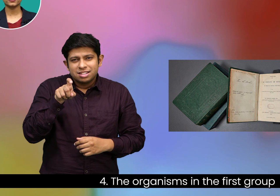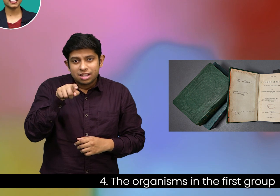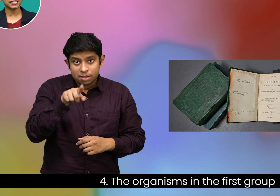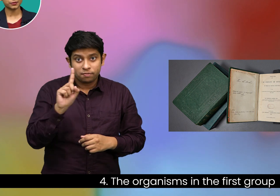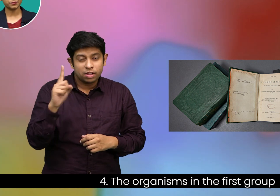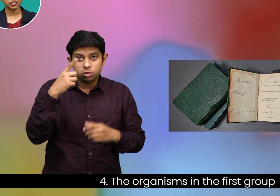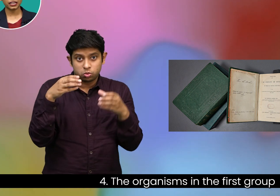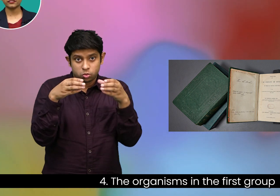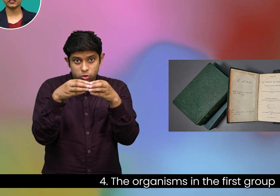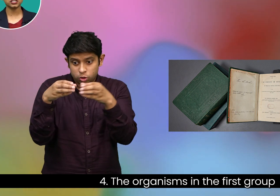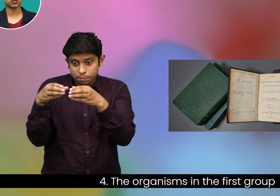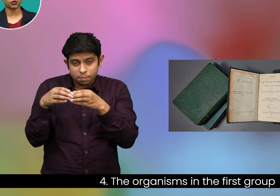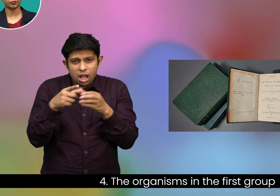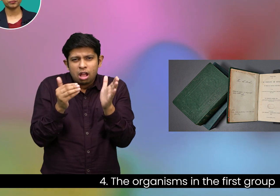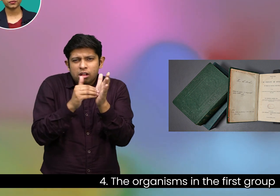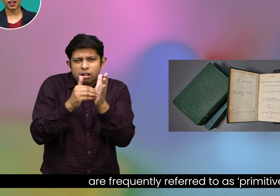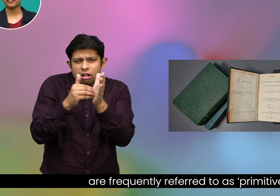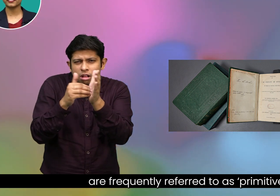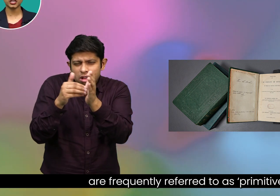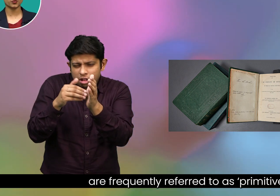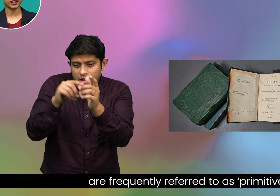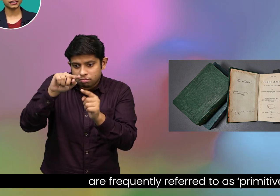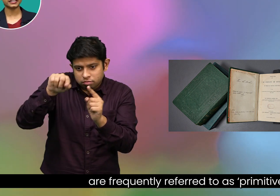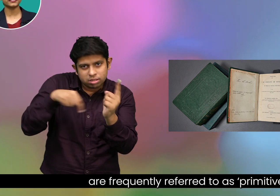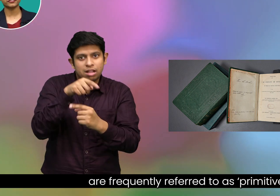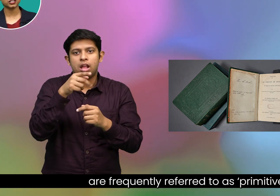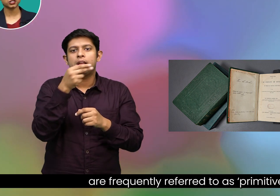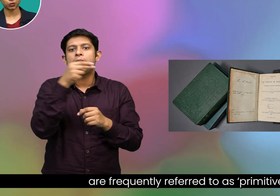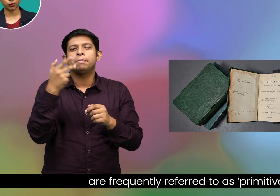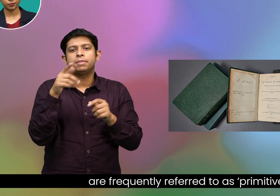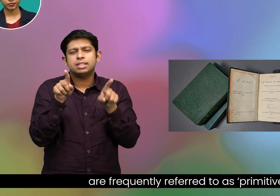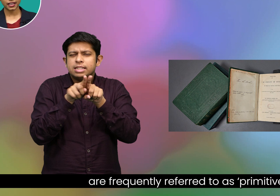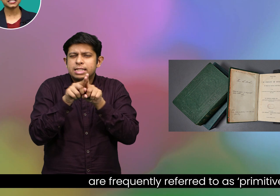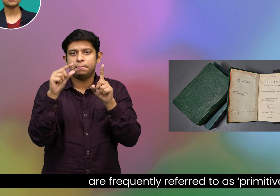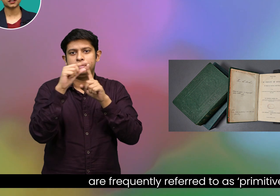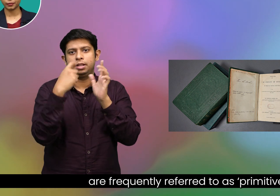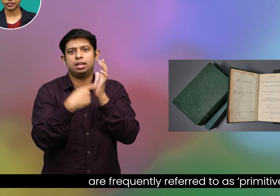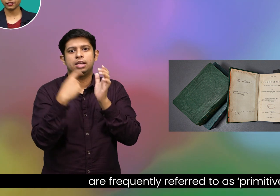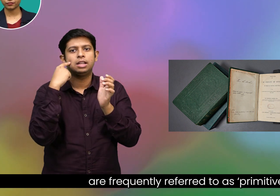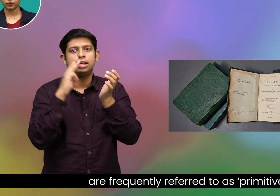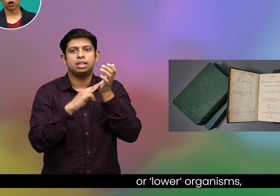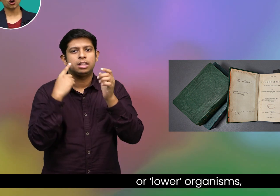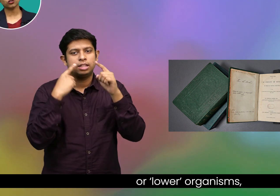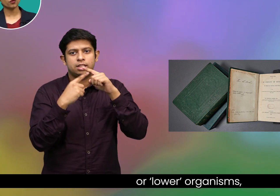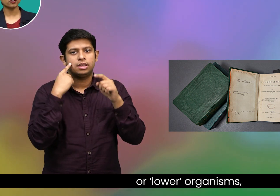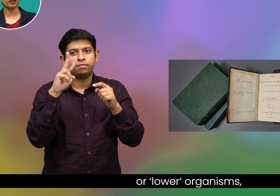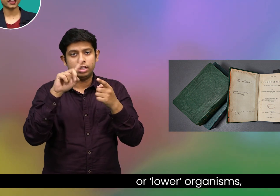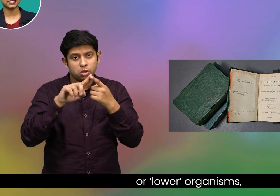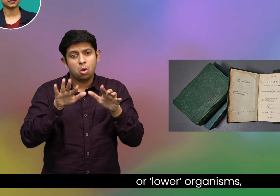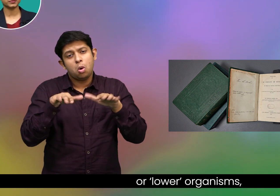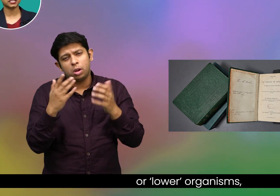The organisms in the first group are frequently referred to as primitive or